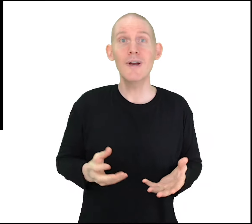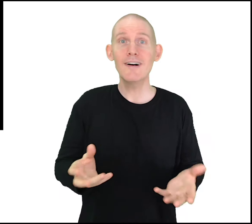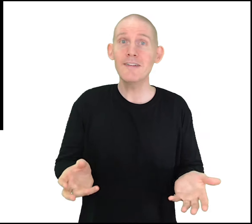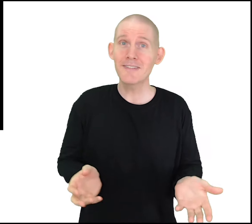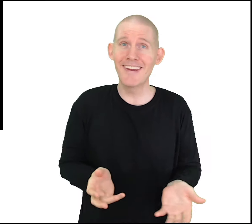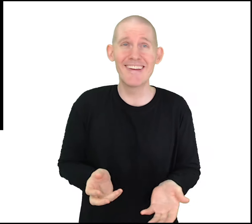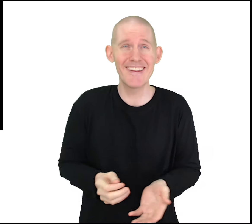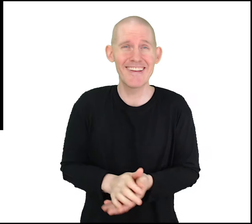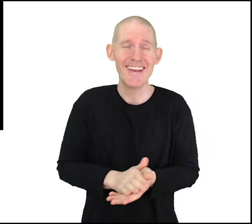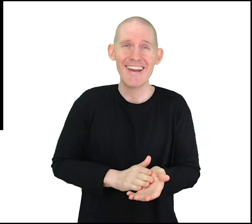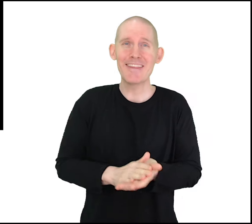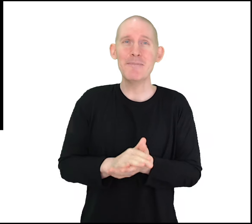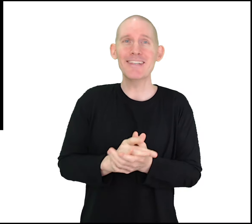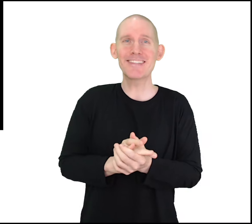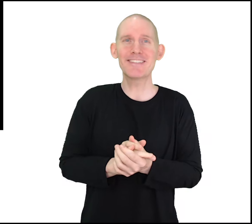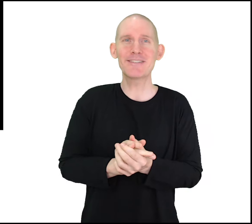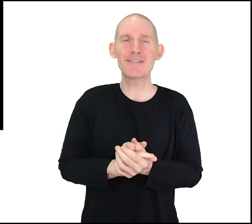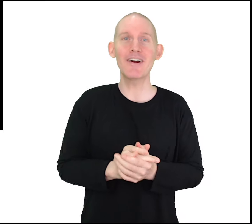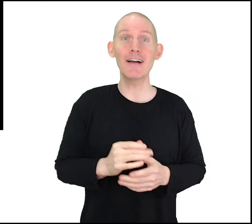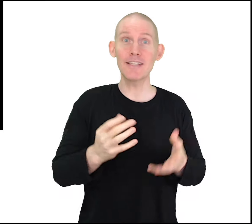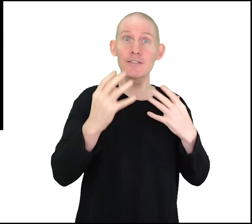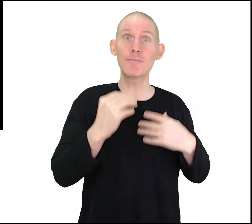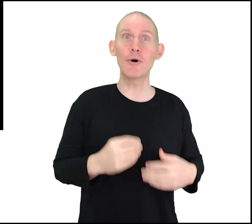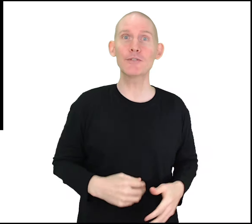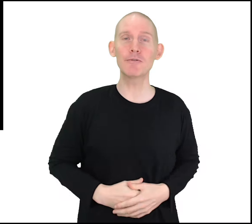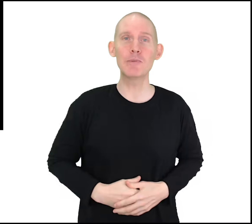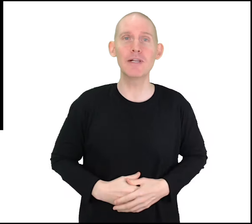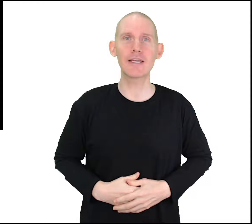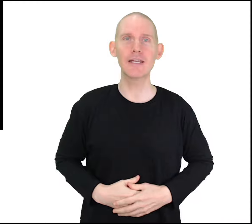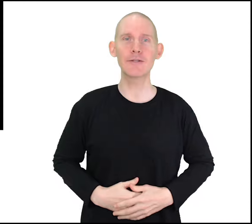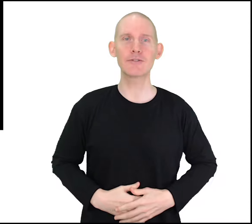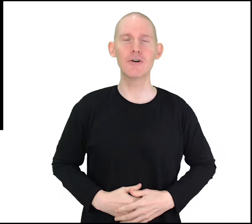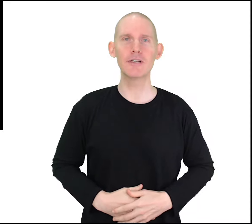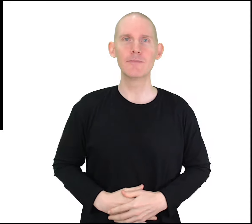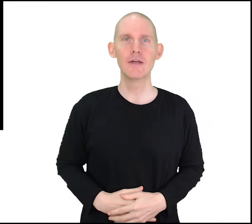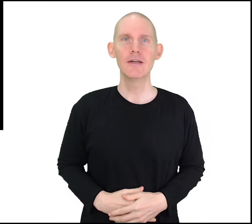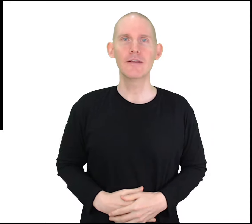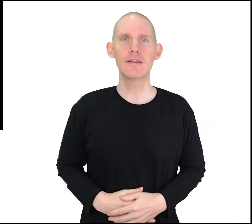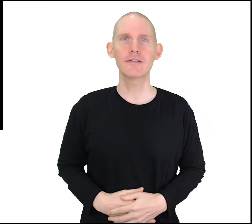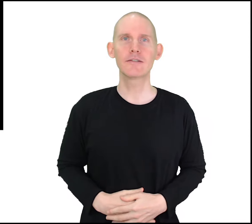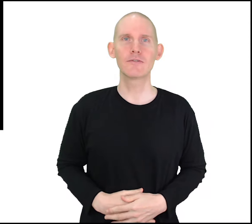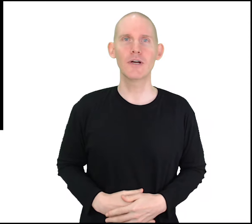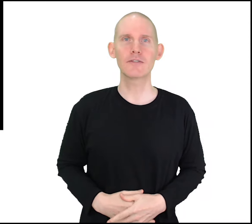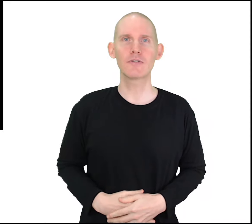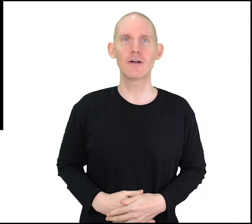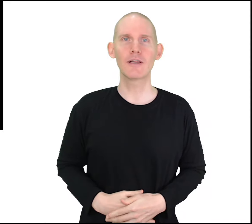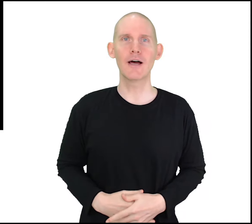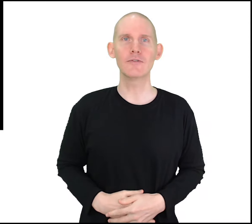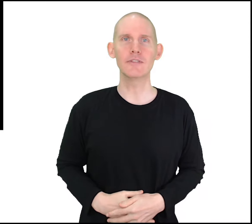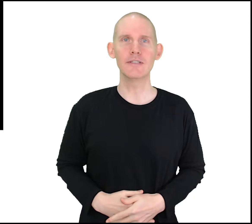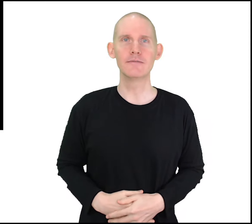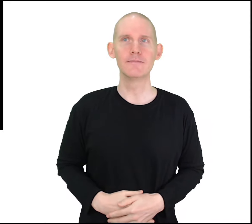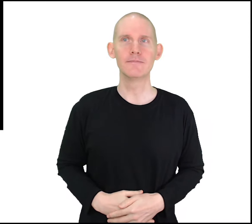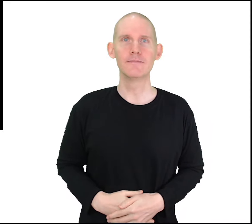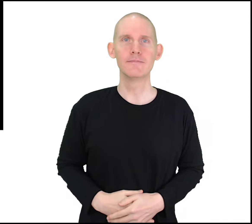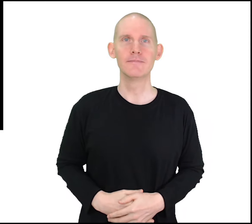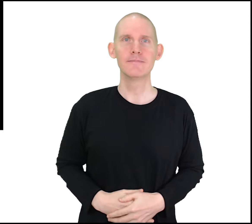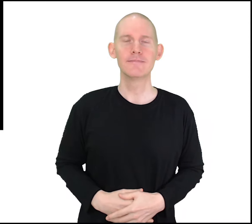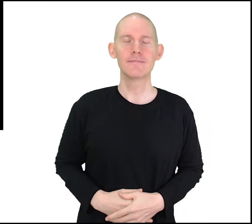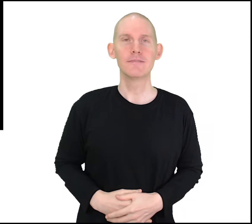Well, the message is across. I suppose it would be like in English going, this restaurant lousy. And